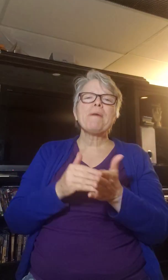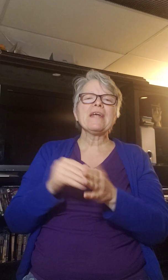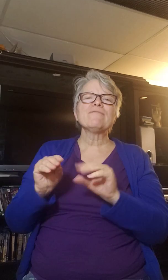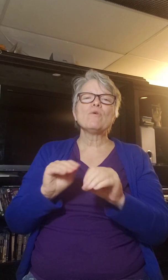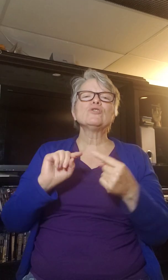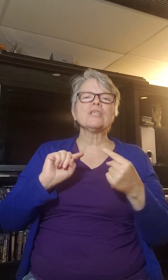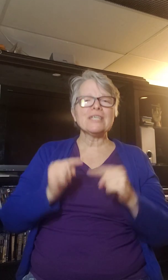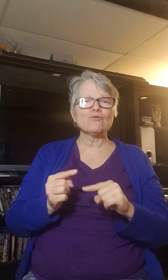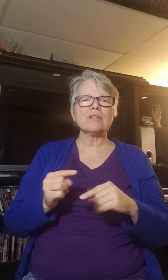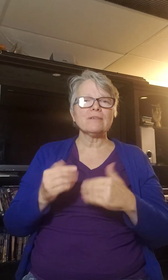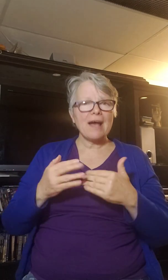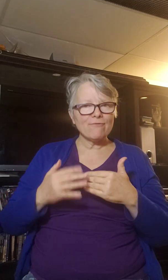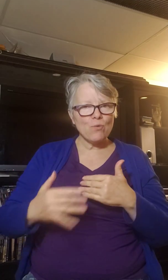repetitive motion injury after a while.